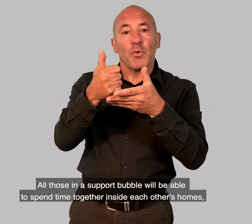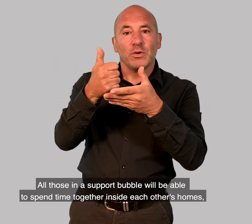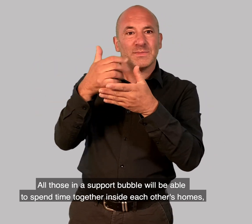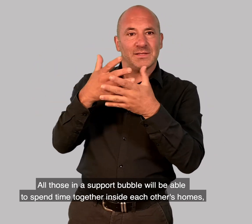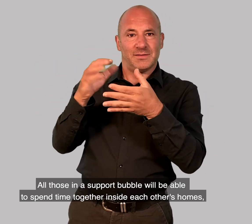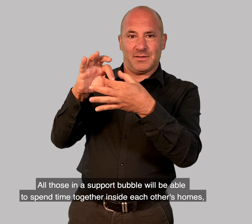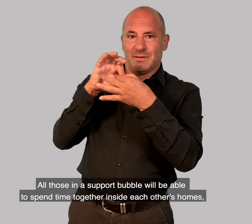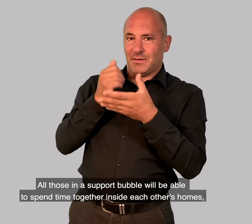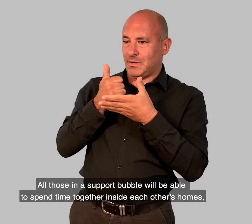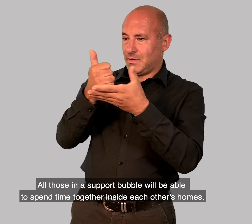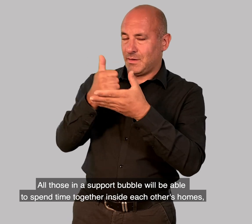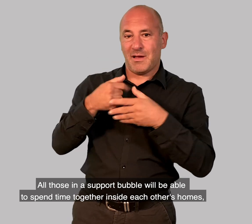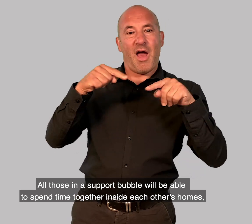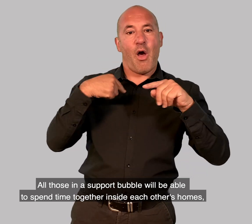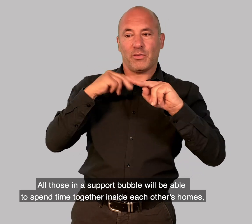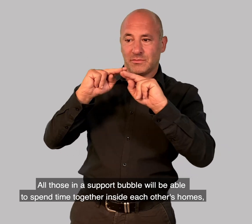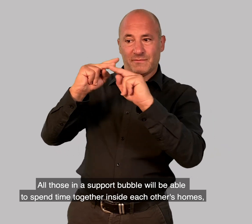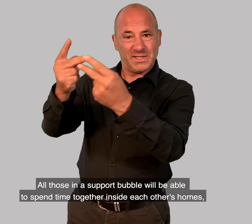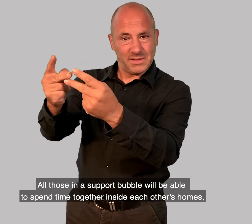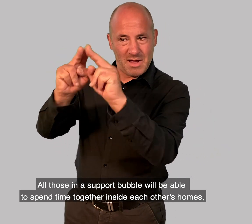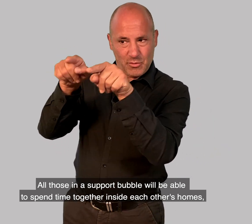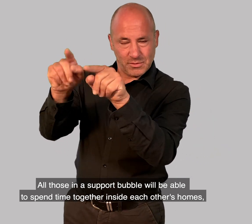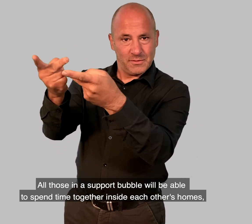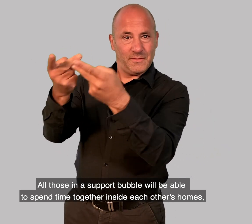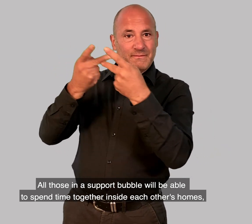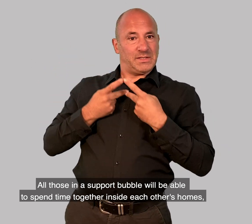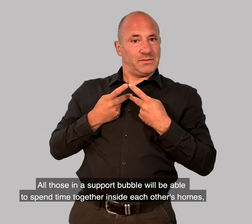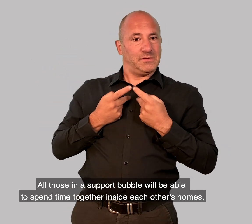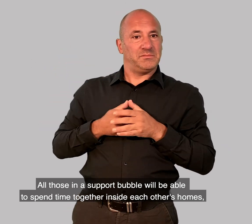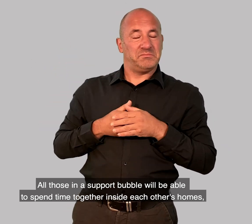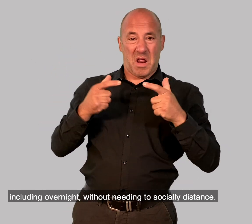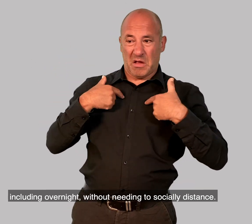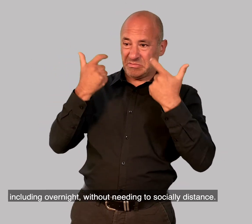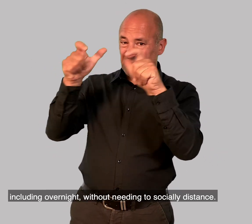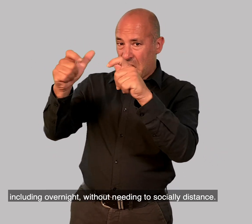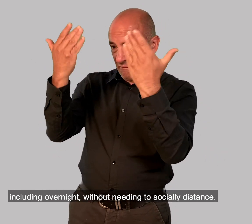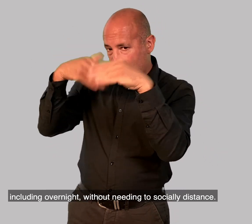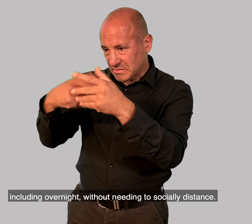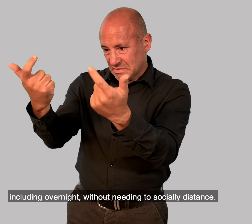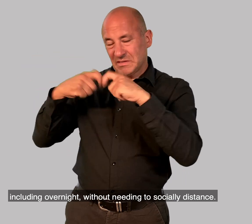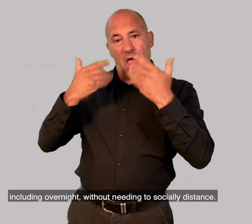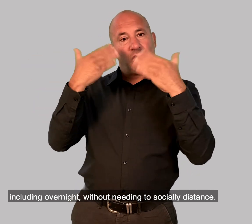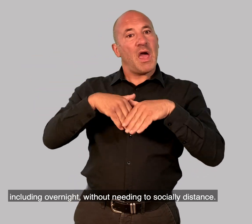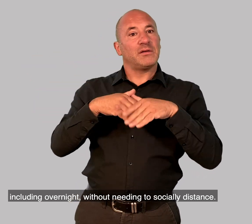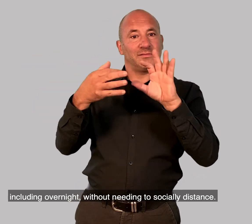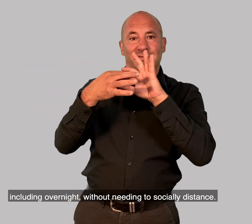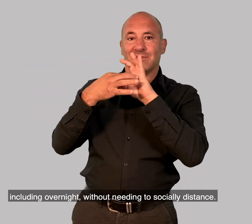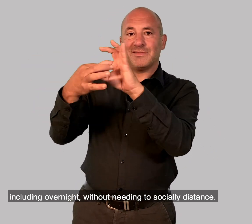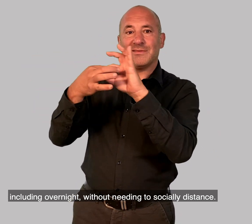All those in a support bubble will be able to spend time together inside each other's homes,